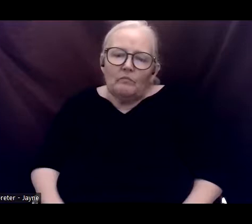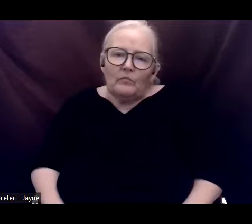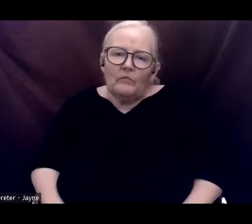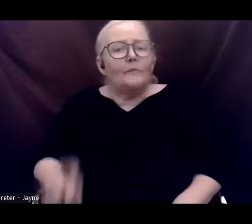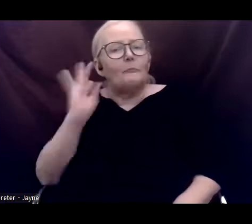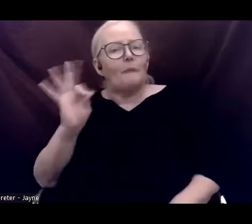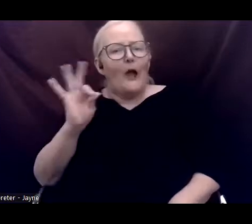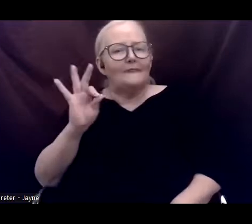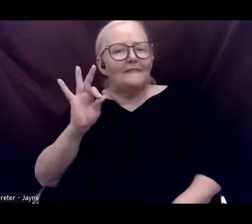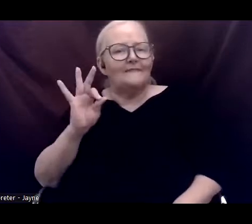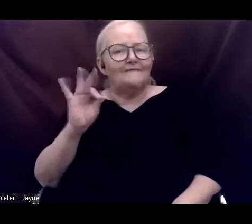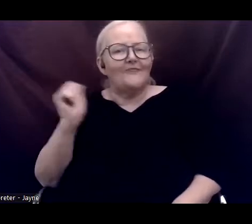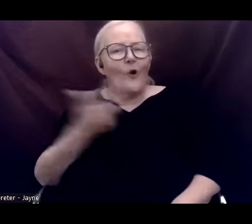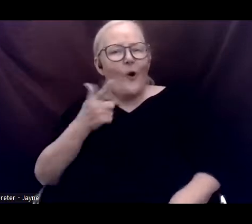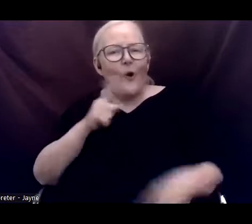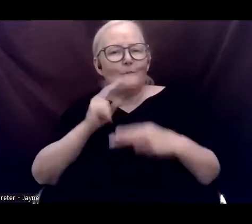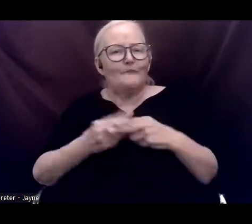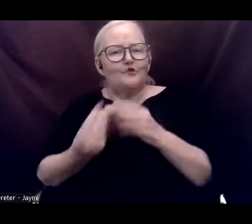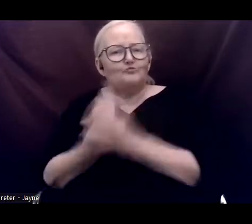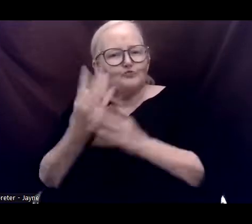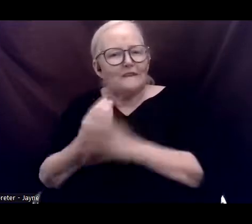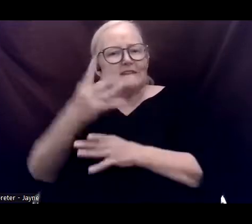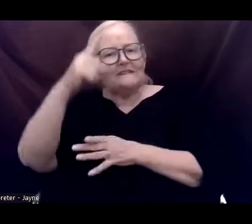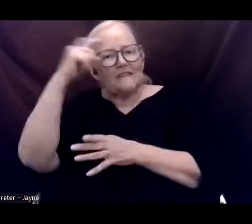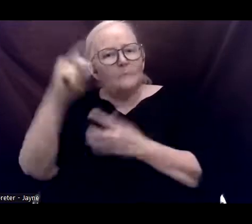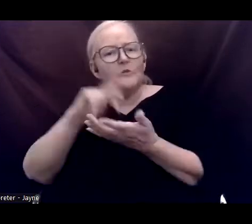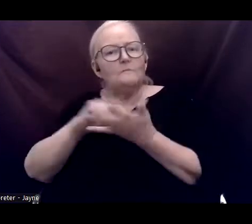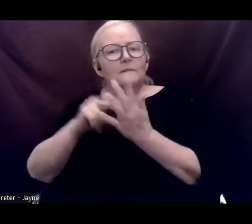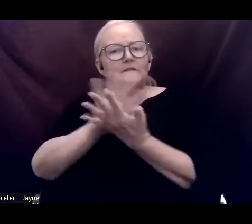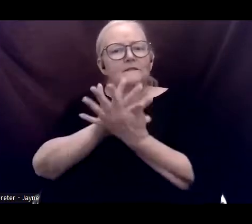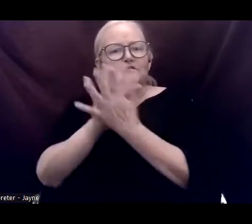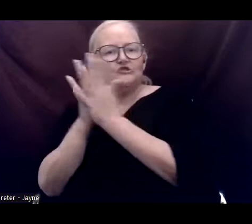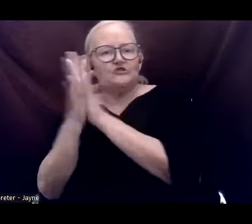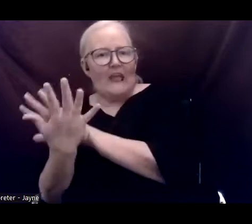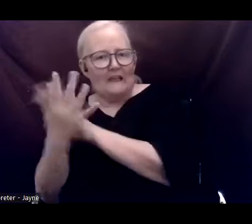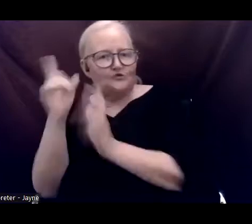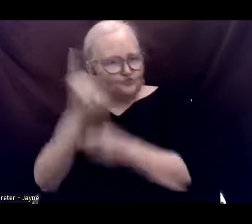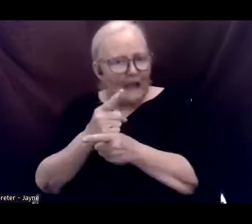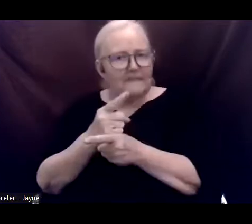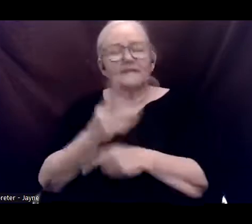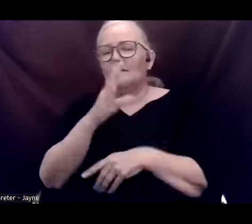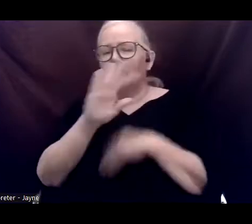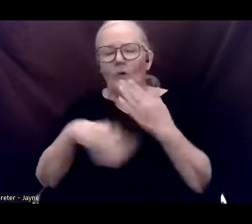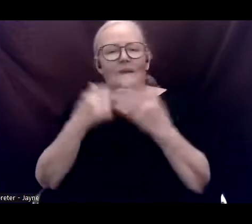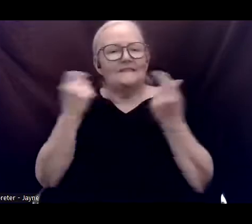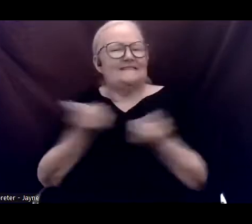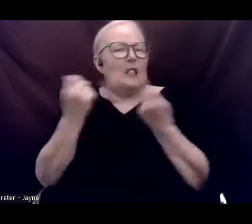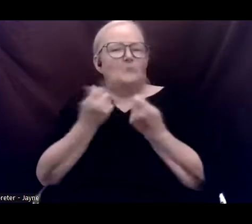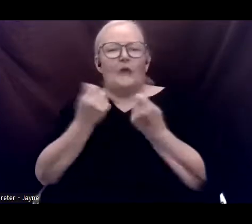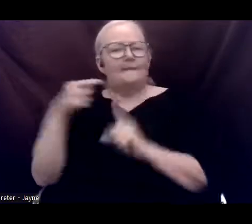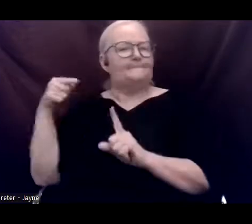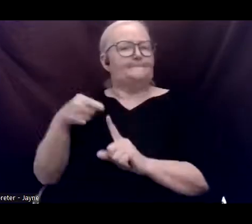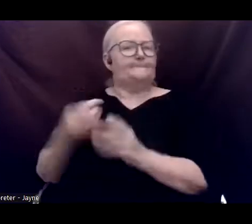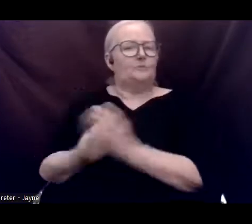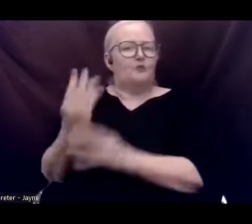Beautiful. They're all talking about spring or summer, or the changing of the seasons. Exactly. They're all celebrating spring in some way, whether it's because